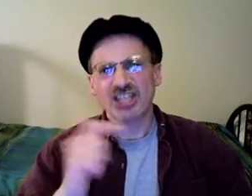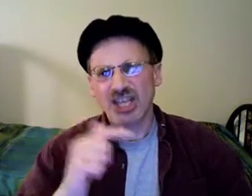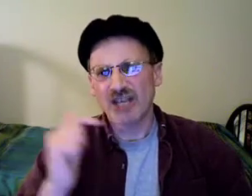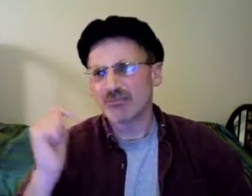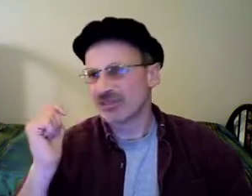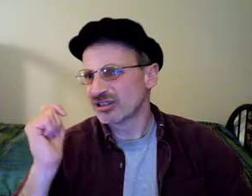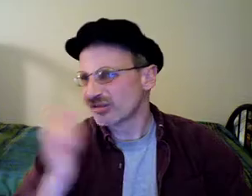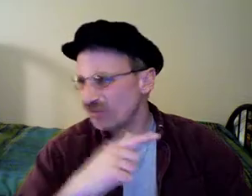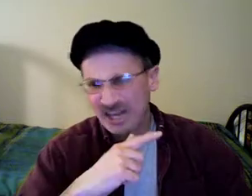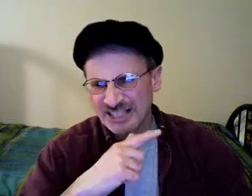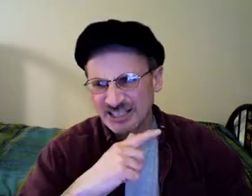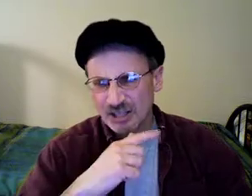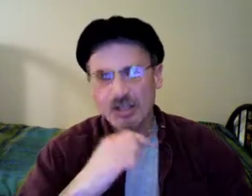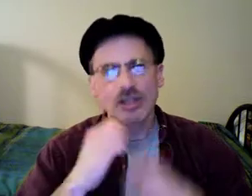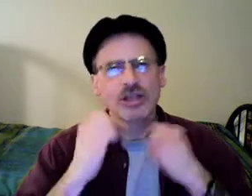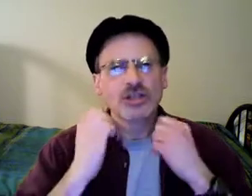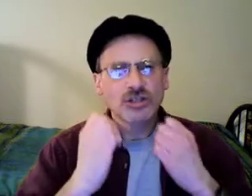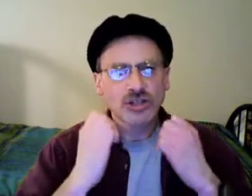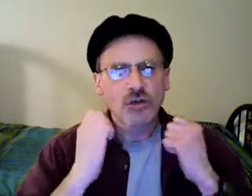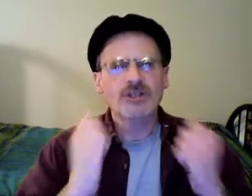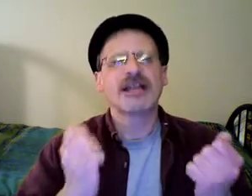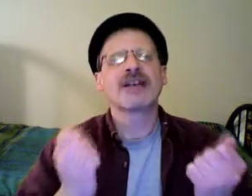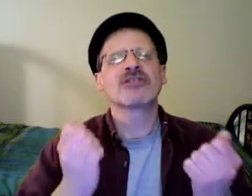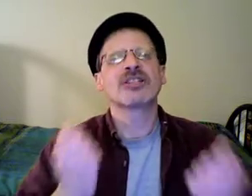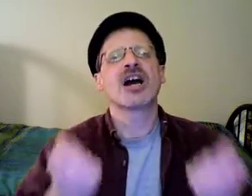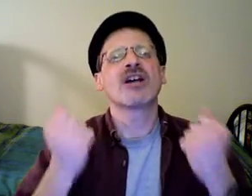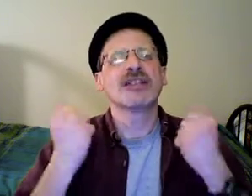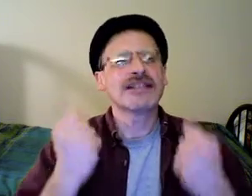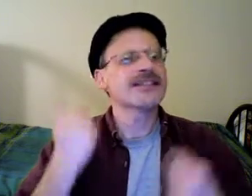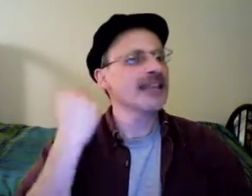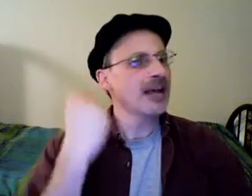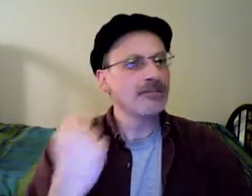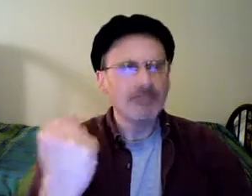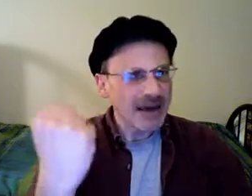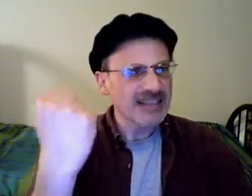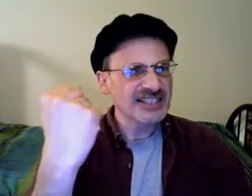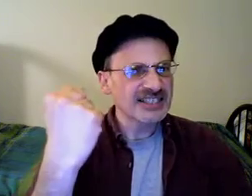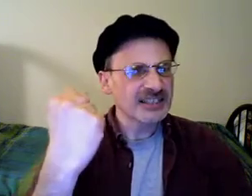Transatlantic cables rust, so Telstar is a must.